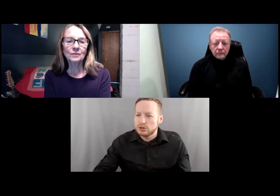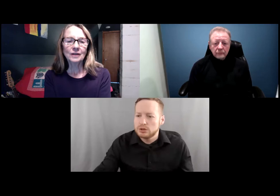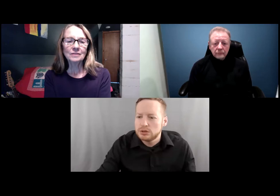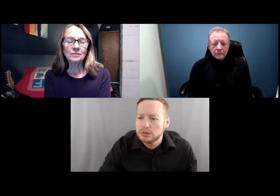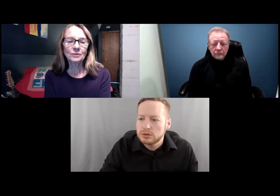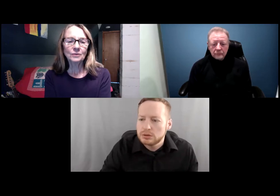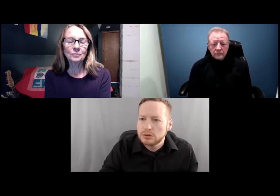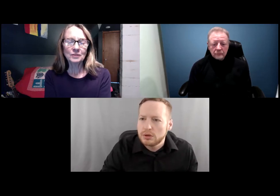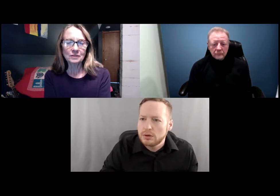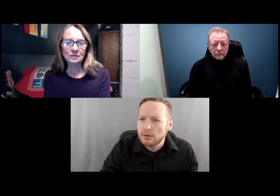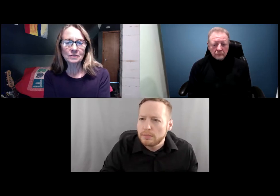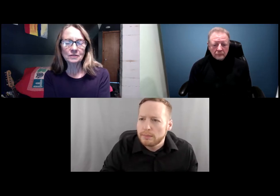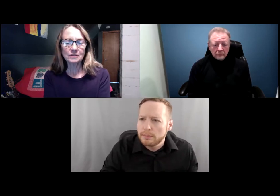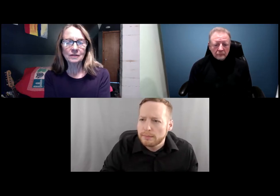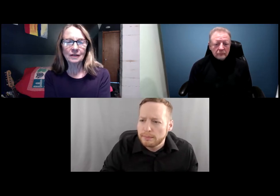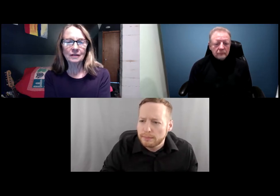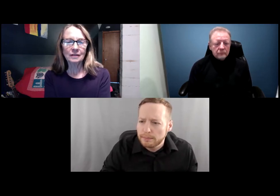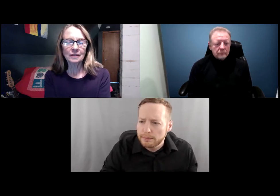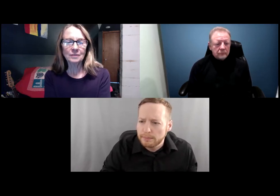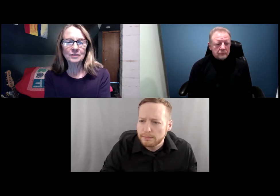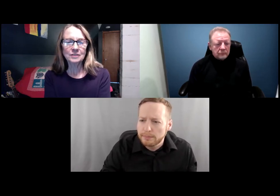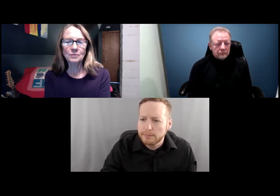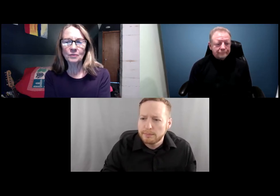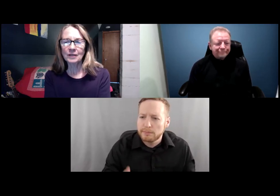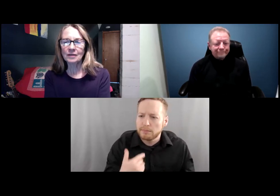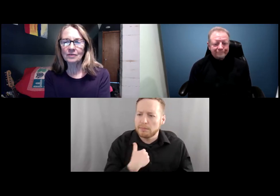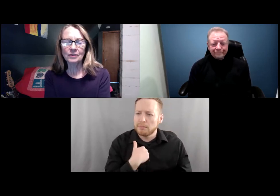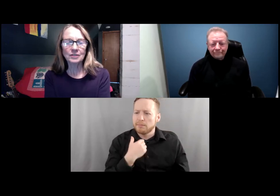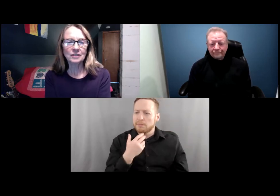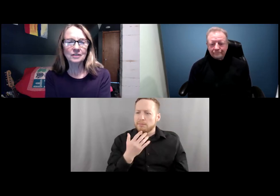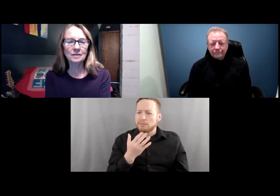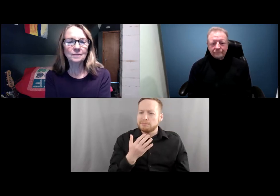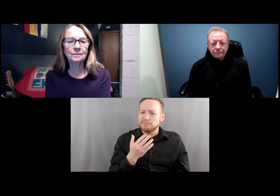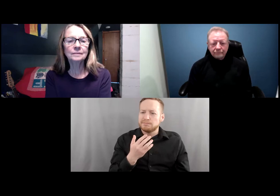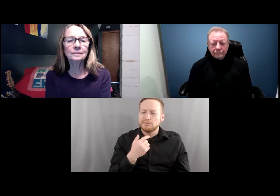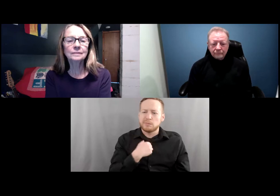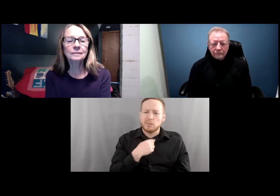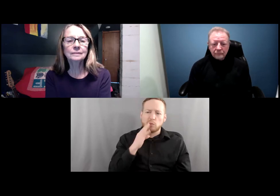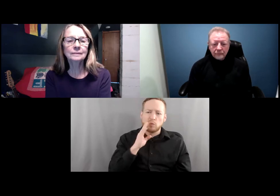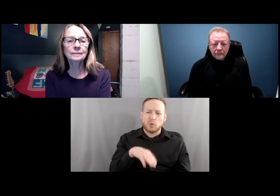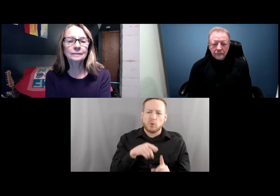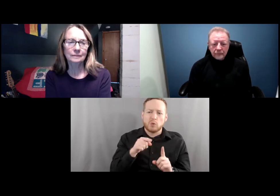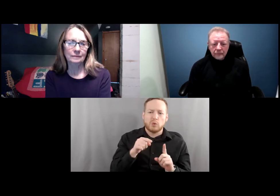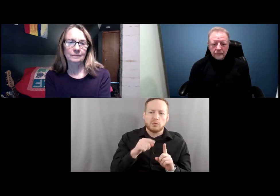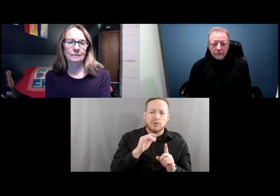So that's old business. And let me just see what we have on our agenda.